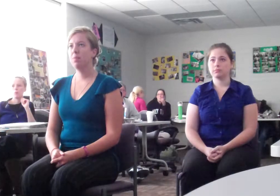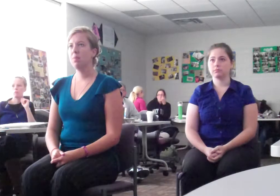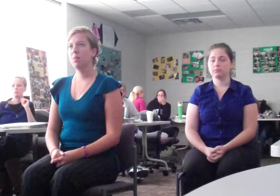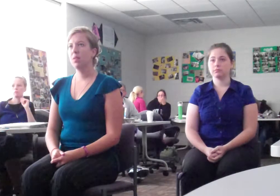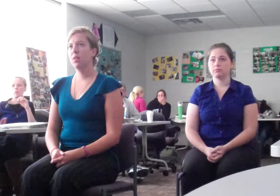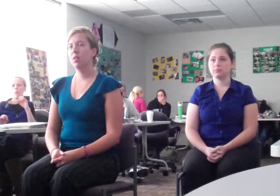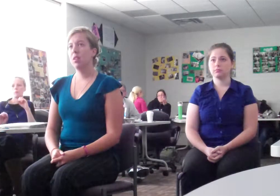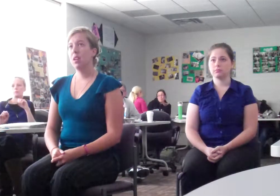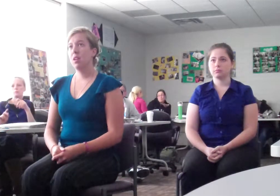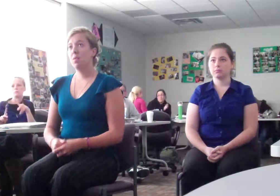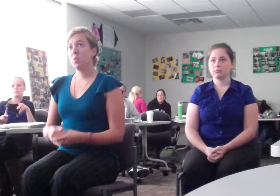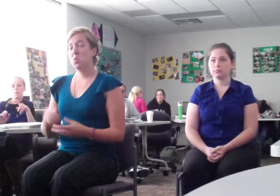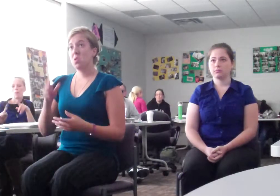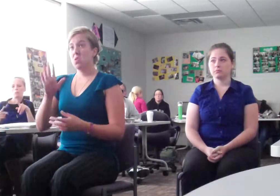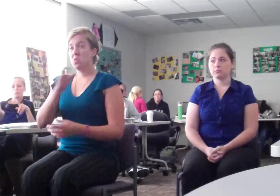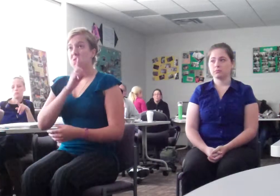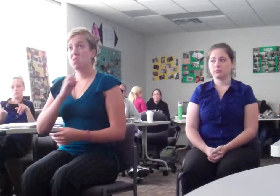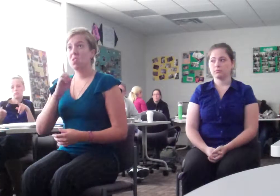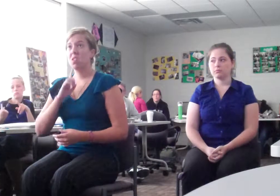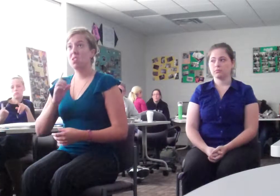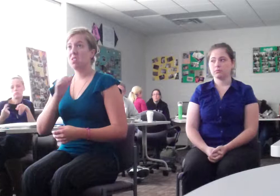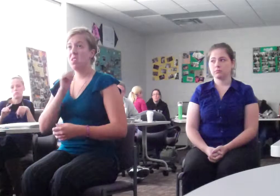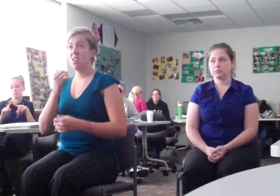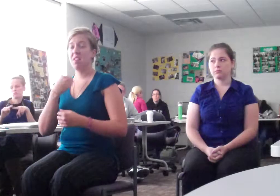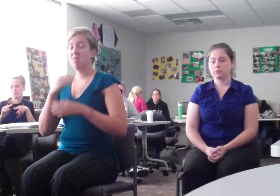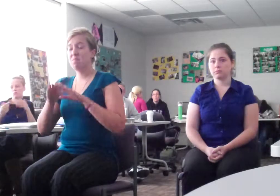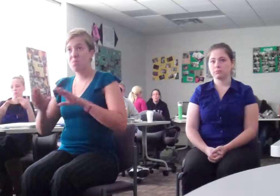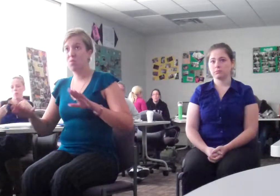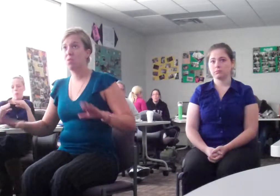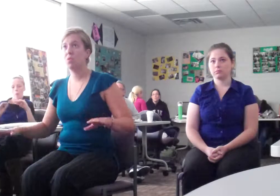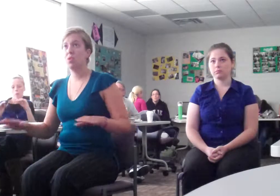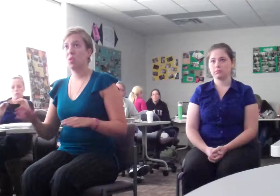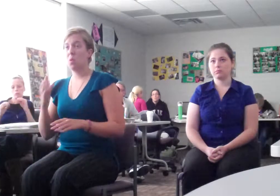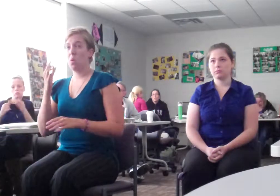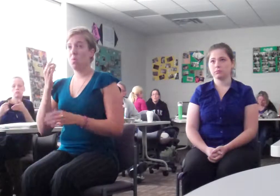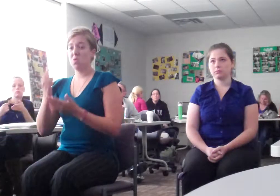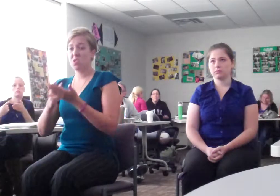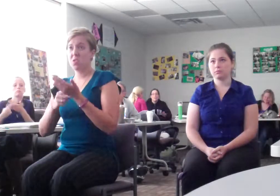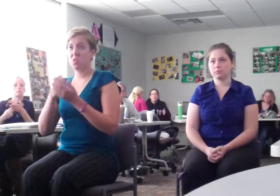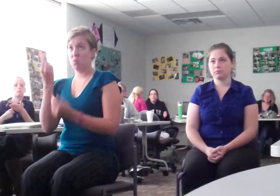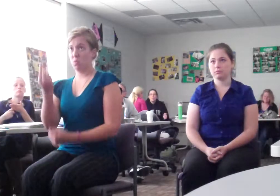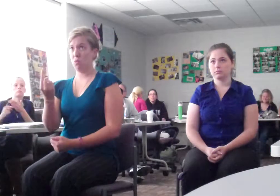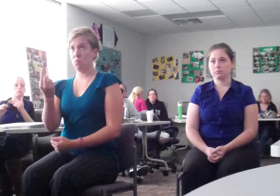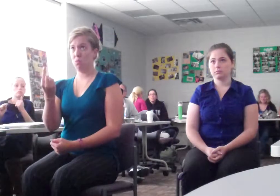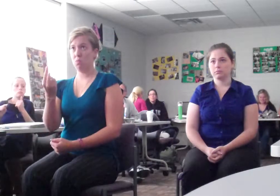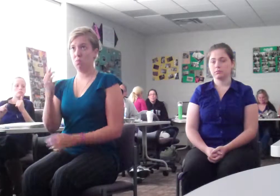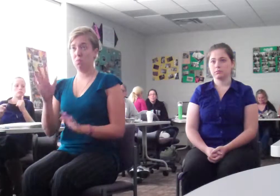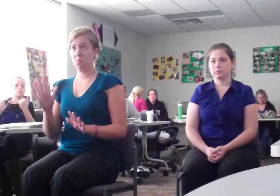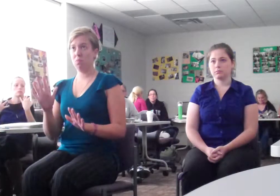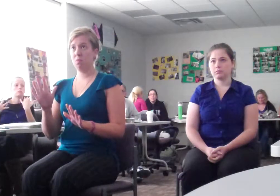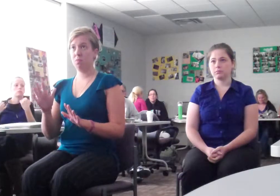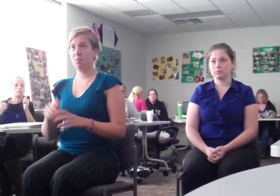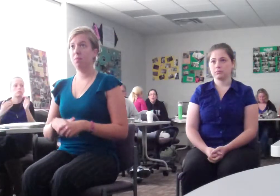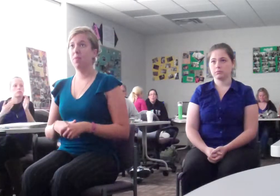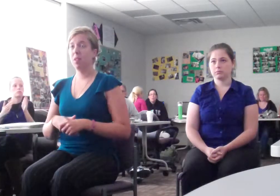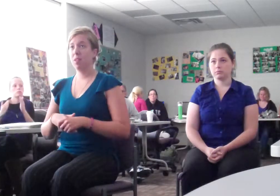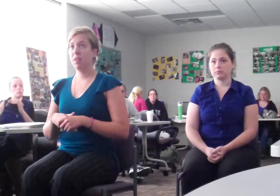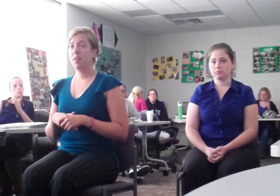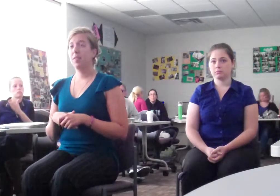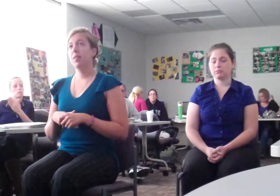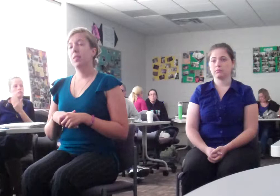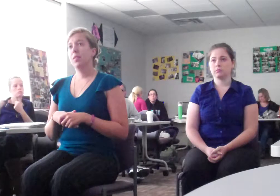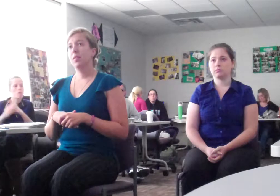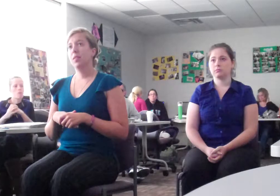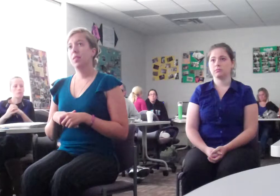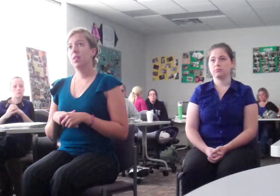All right, since you're single and have no dependents, we're just talking about you on the health plans. And again, we